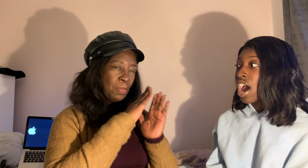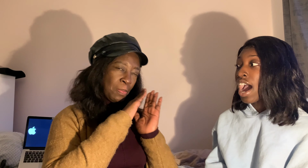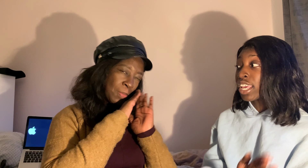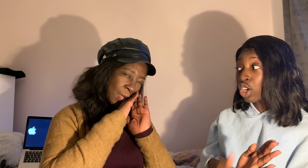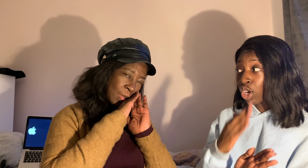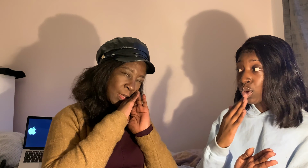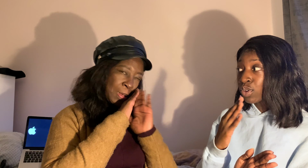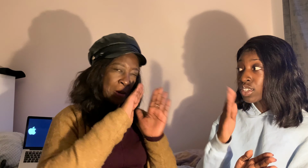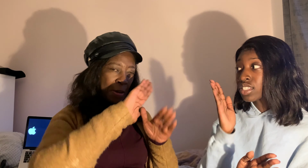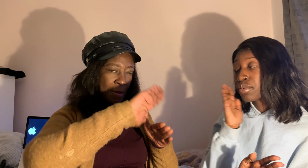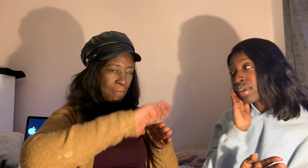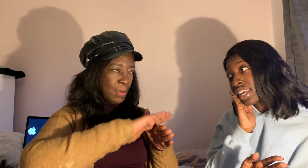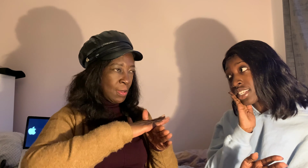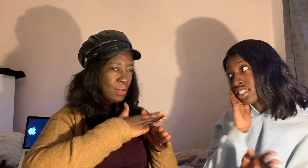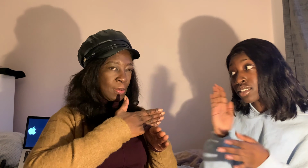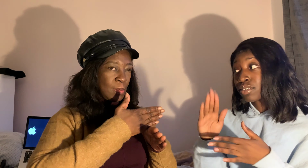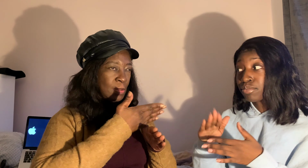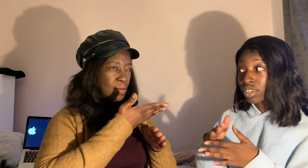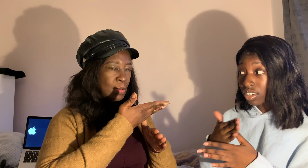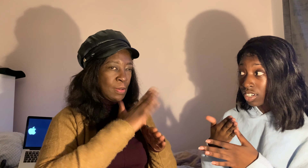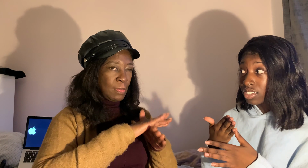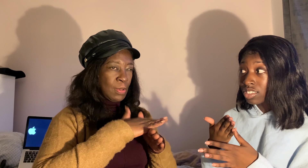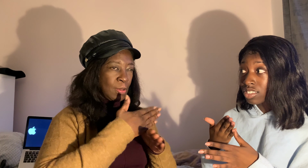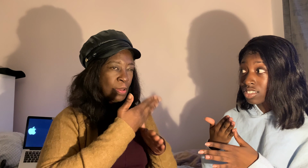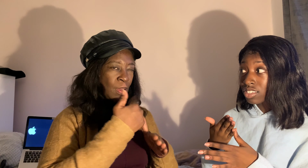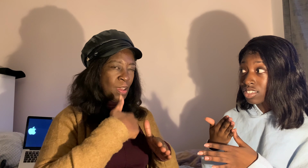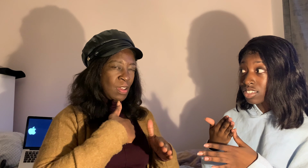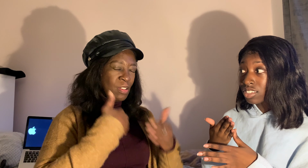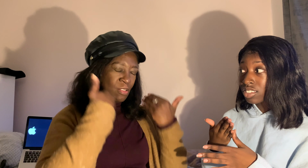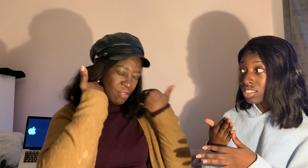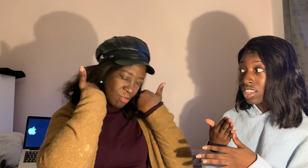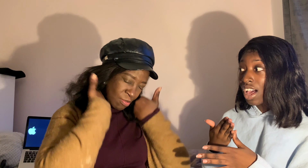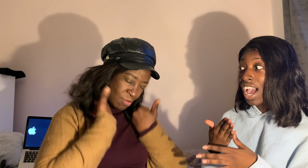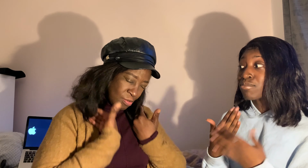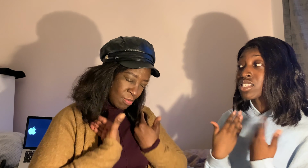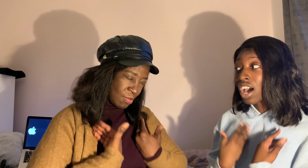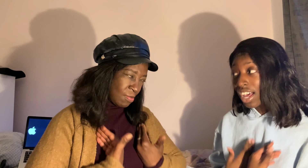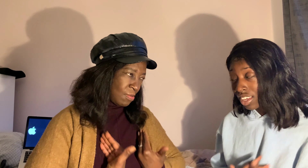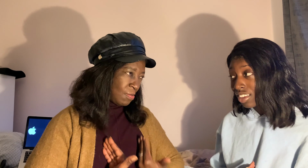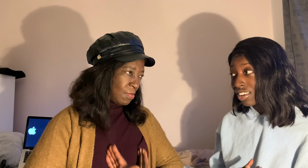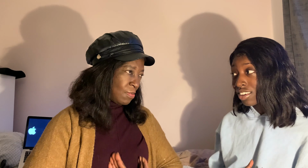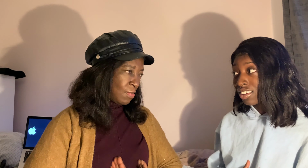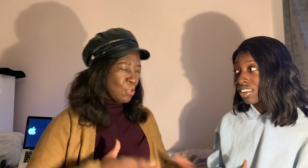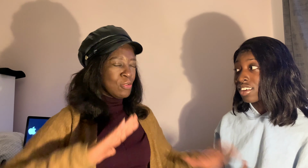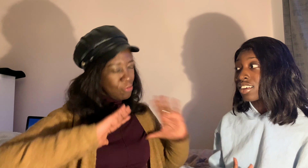I go to bed because I'm tired. Okay.